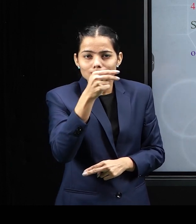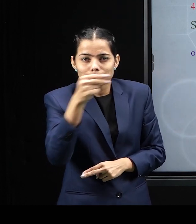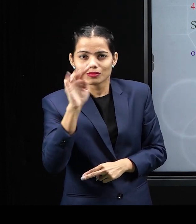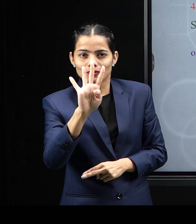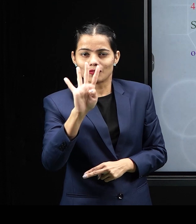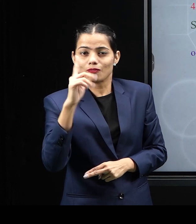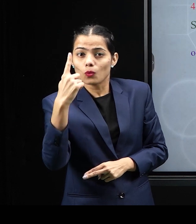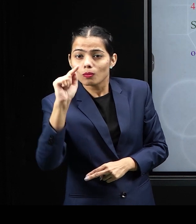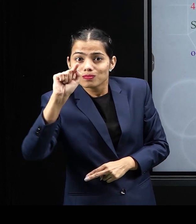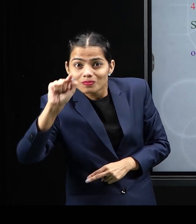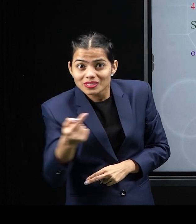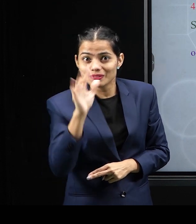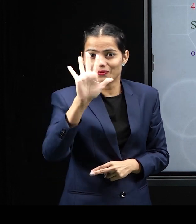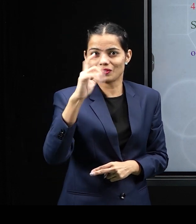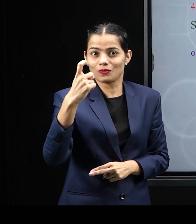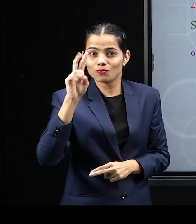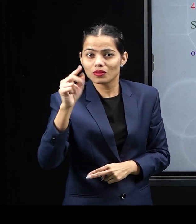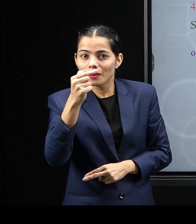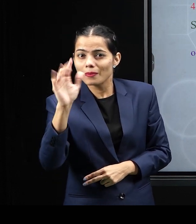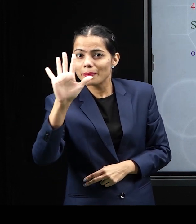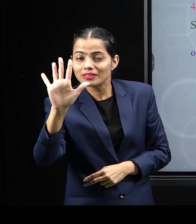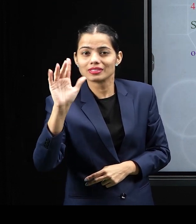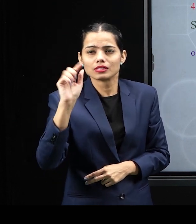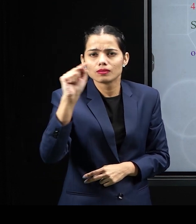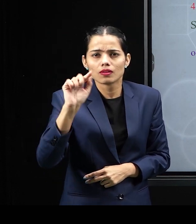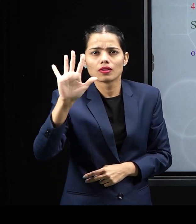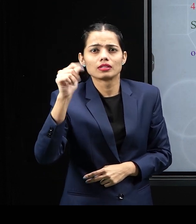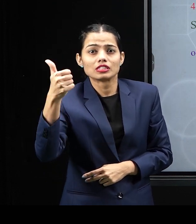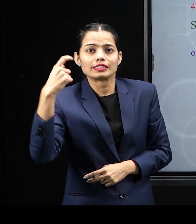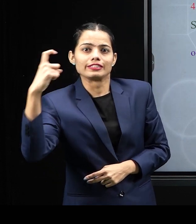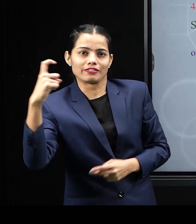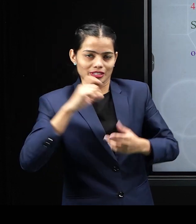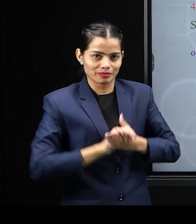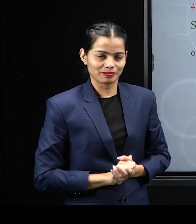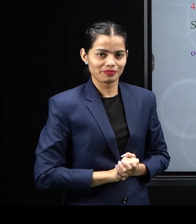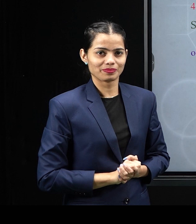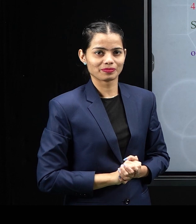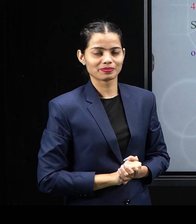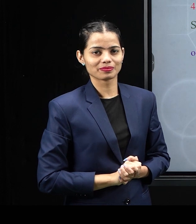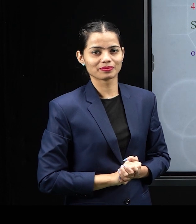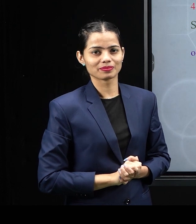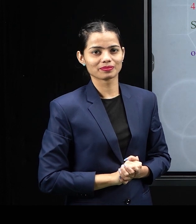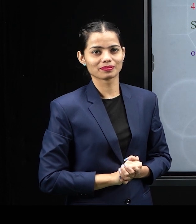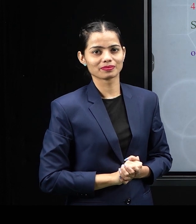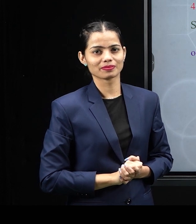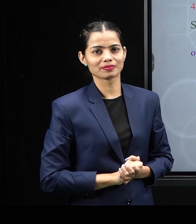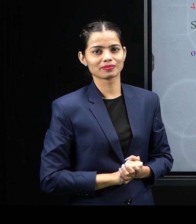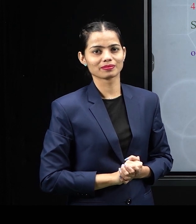445 minus 4 is equal to 441, 572 minus 5 is equal to